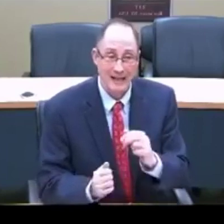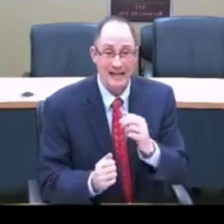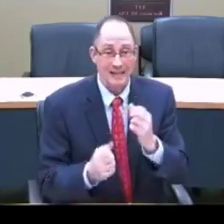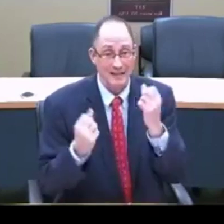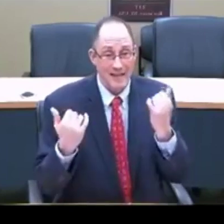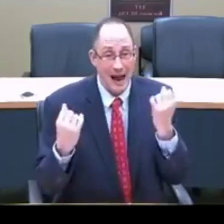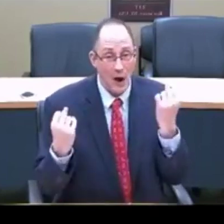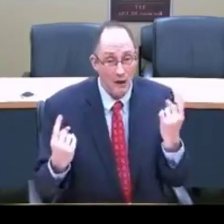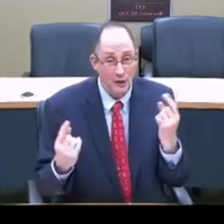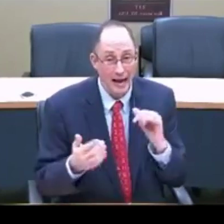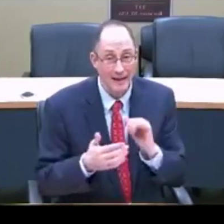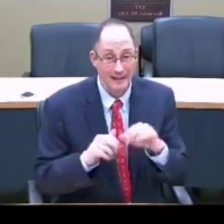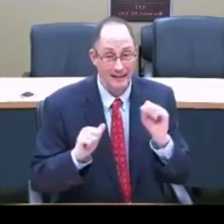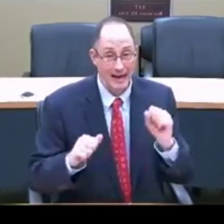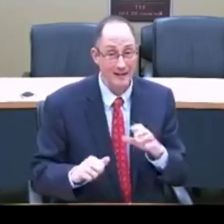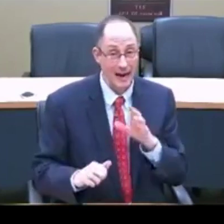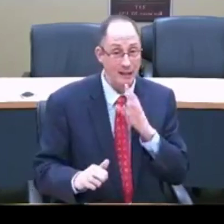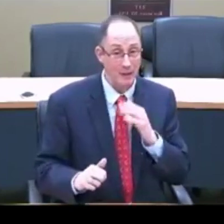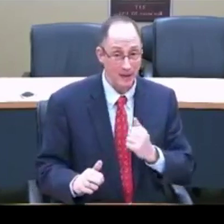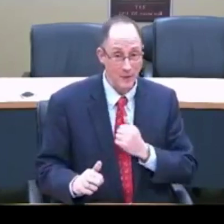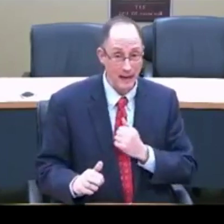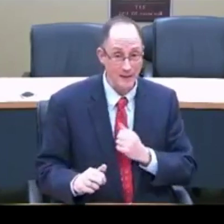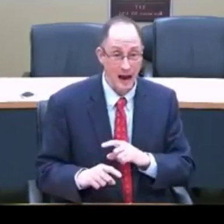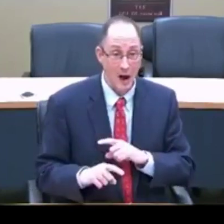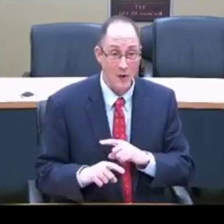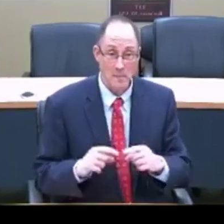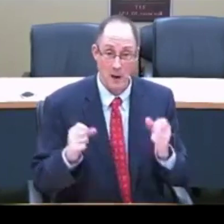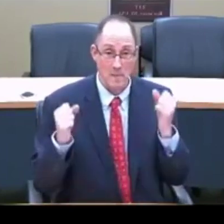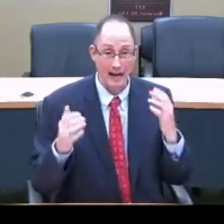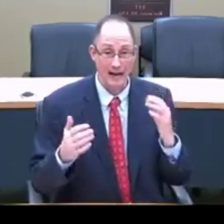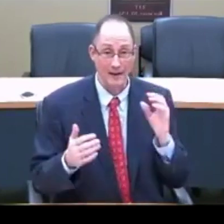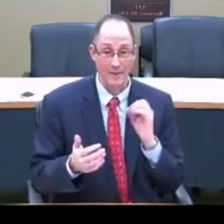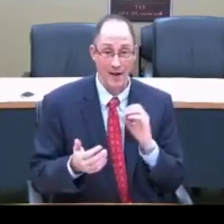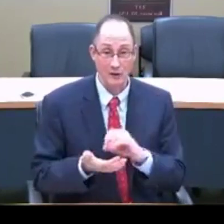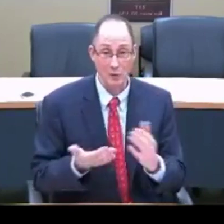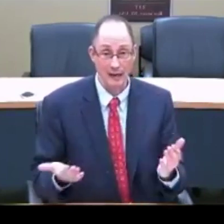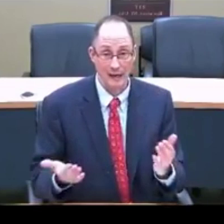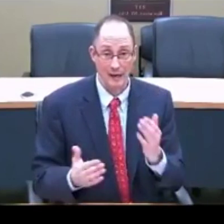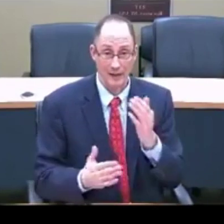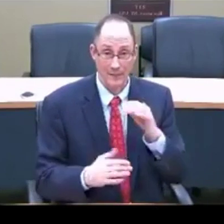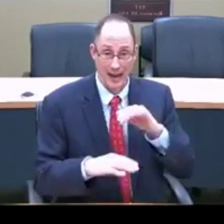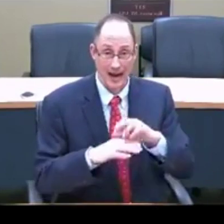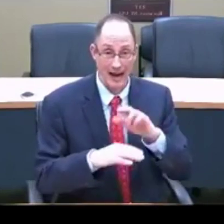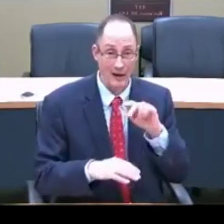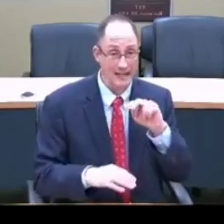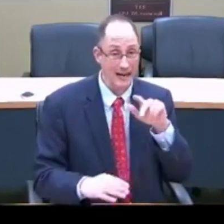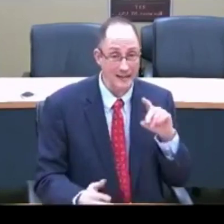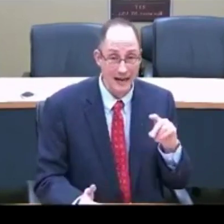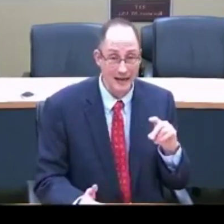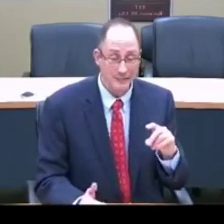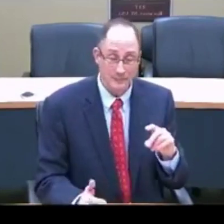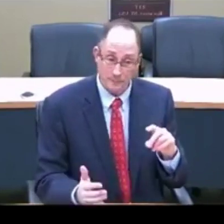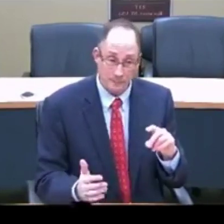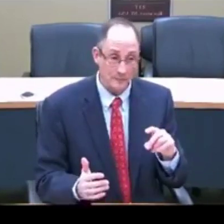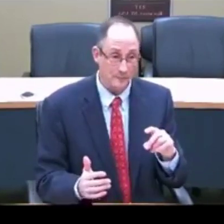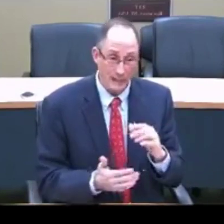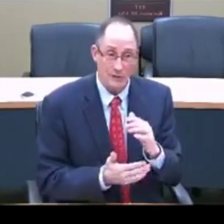Now, understand that, yes, I can speak for myself. But many of our students here at RIT and Chinese,